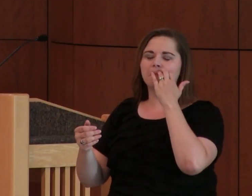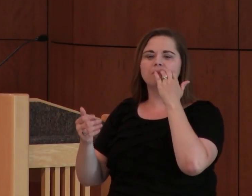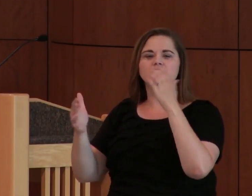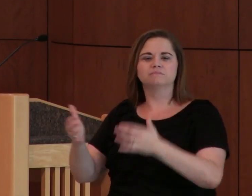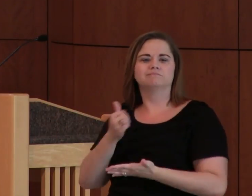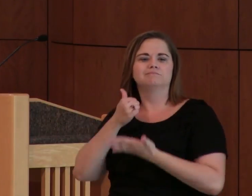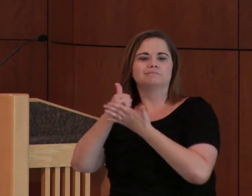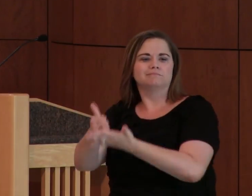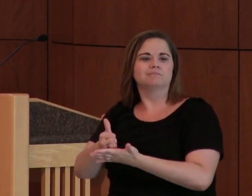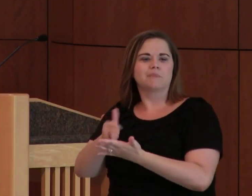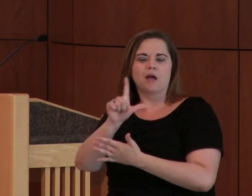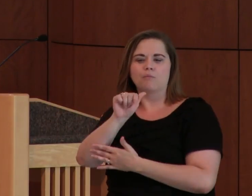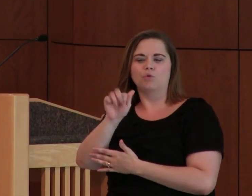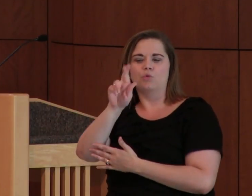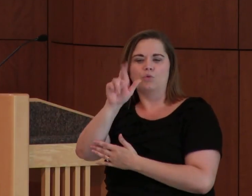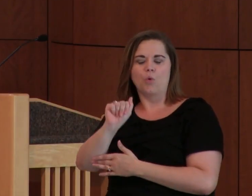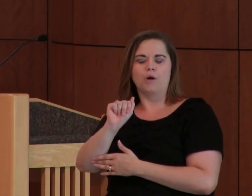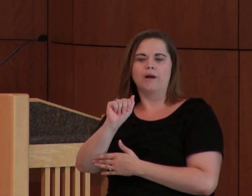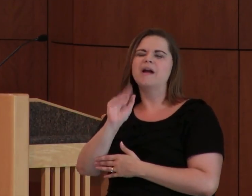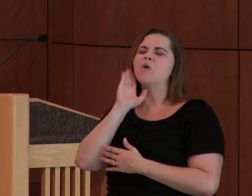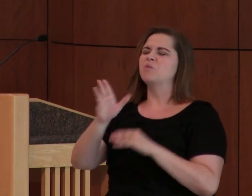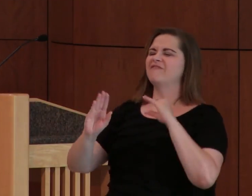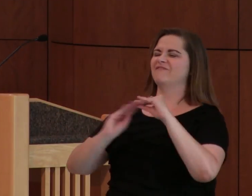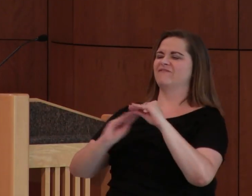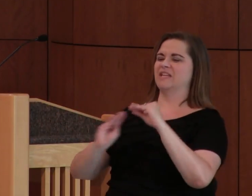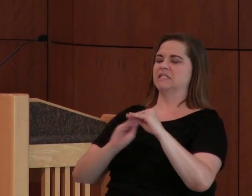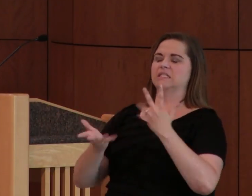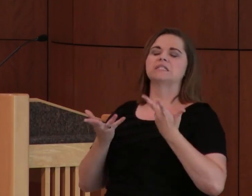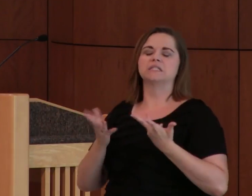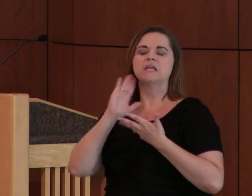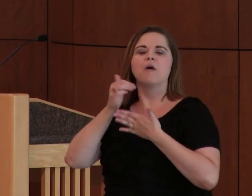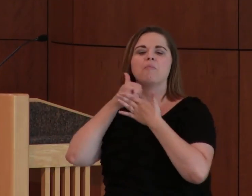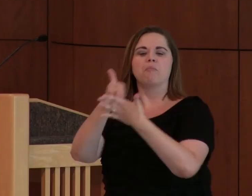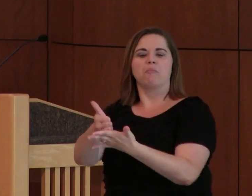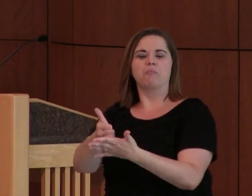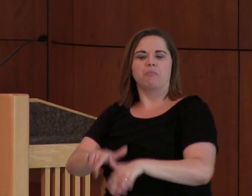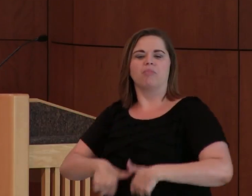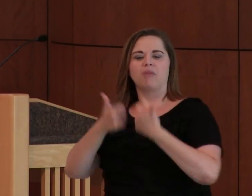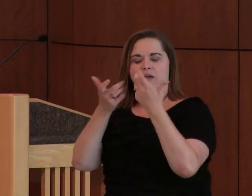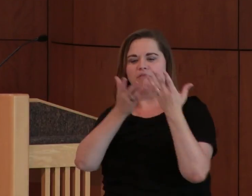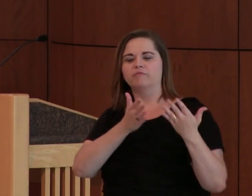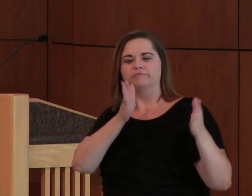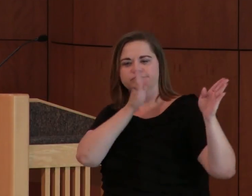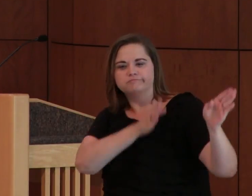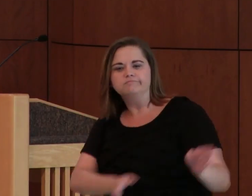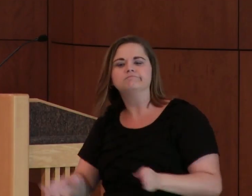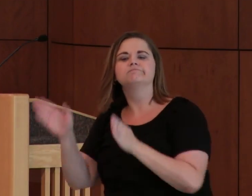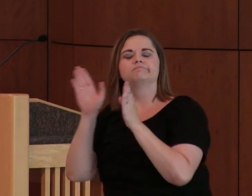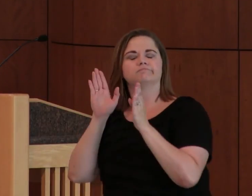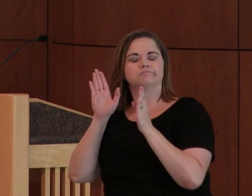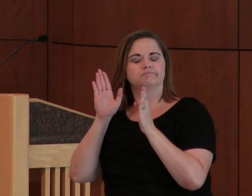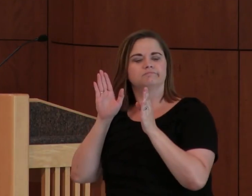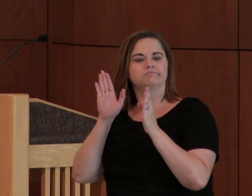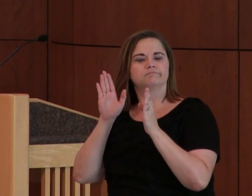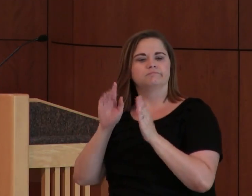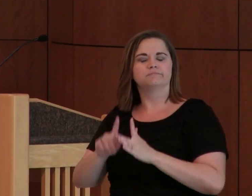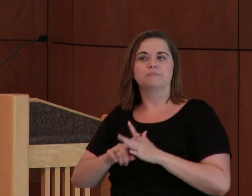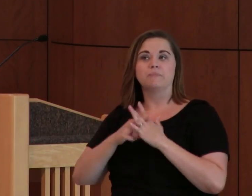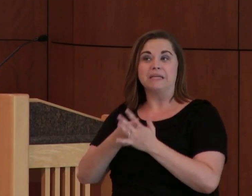going to be the one who fixes her, that helps her get her life figured out. And so she begins to try to find all